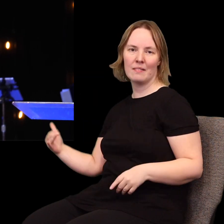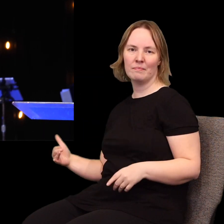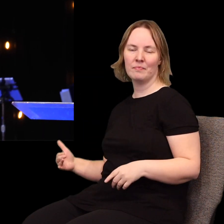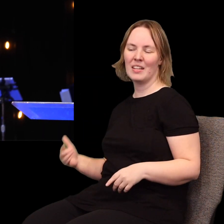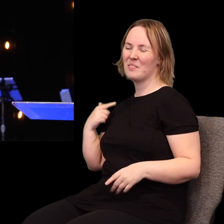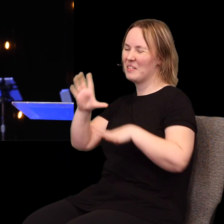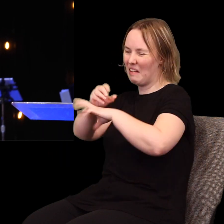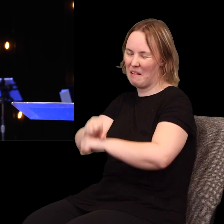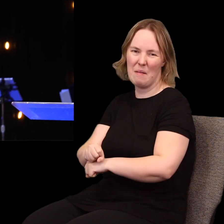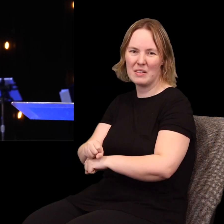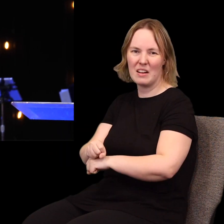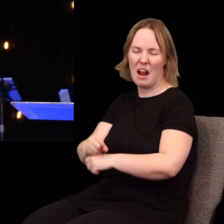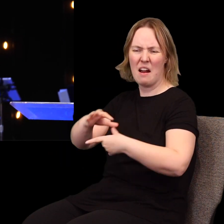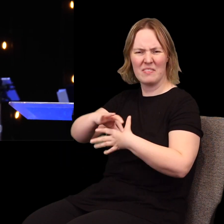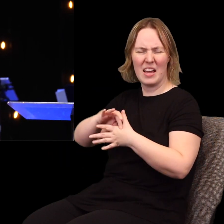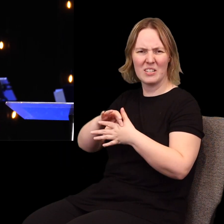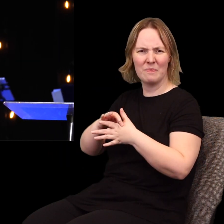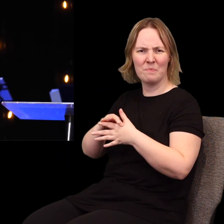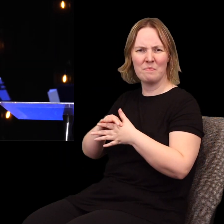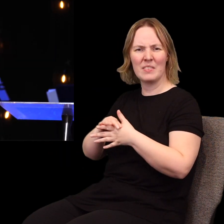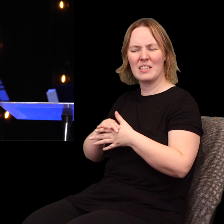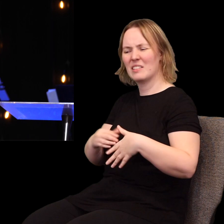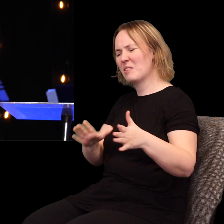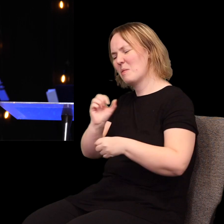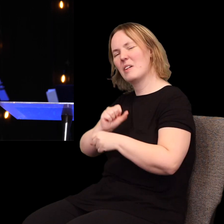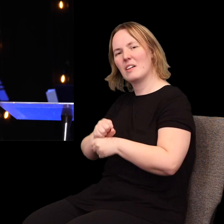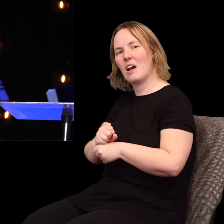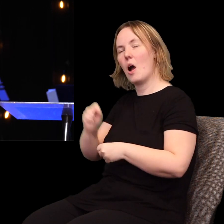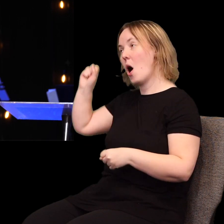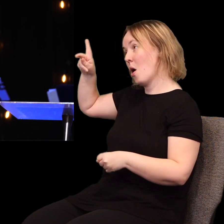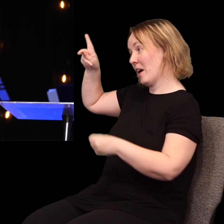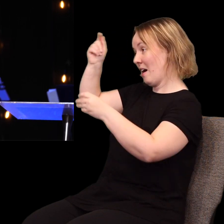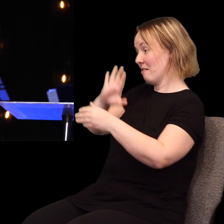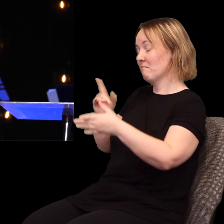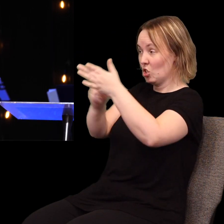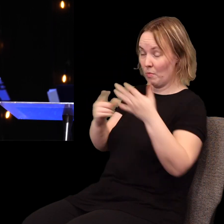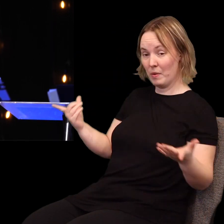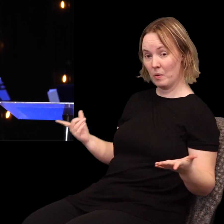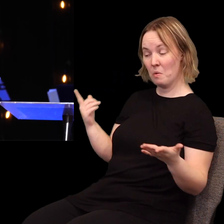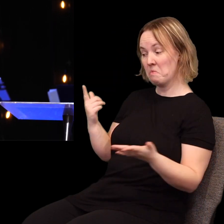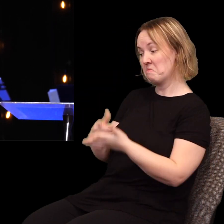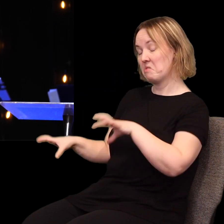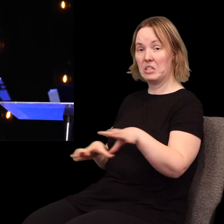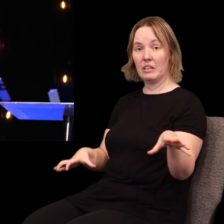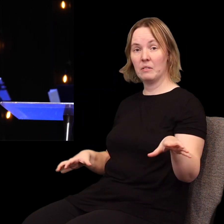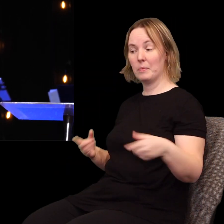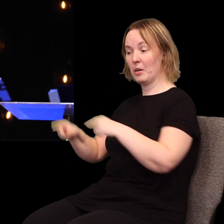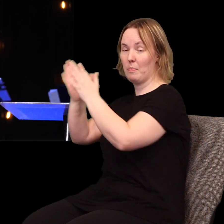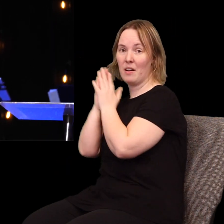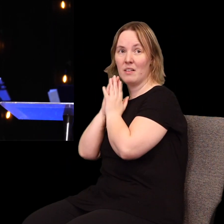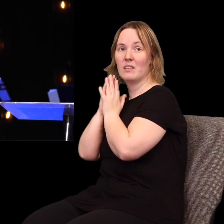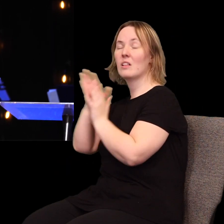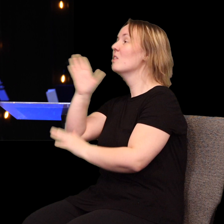see, we go so accustomed, our flesh, the way we operate is, okay, God, just show me what to do, right?